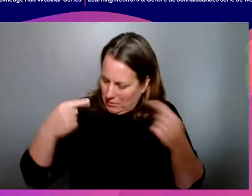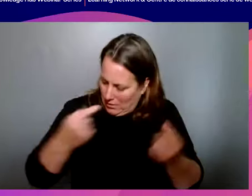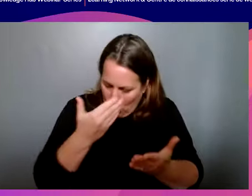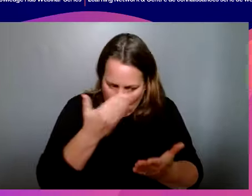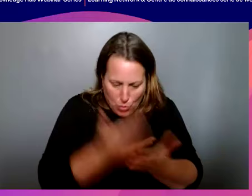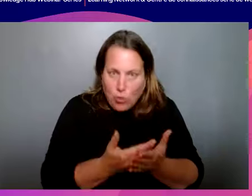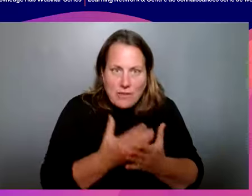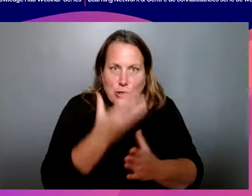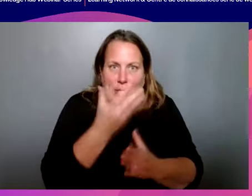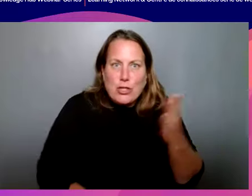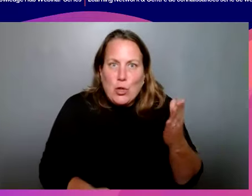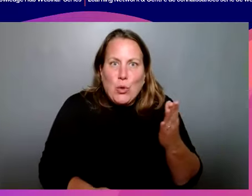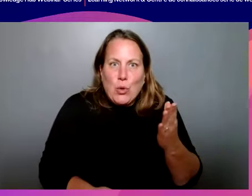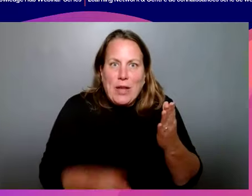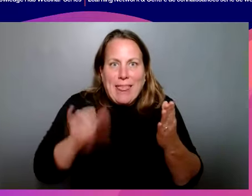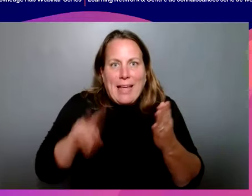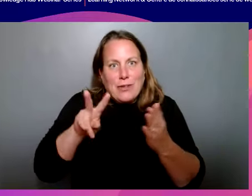2S LGBTQIA plus